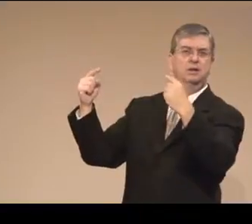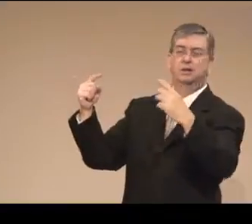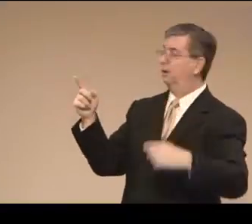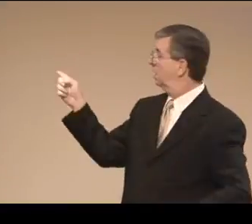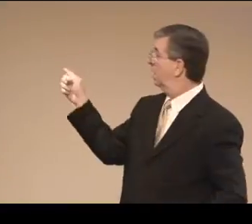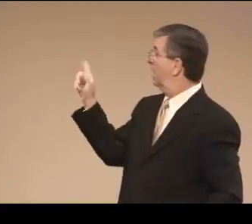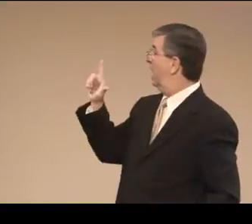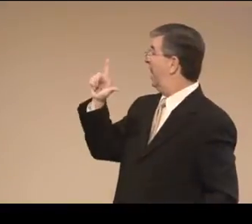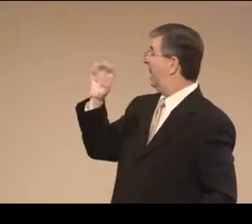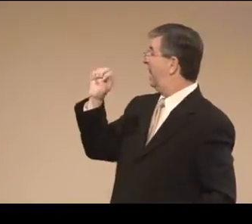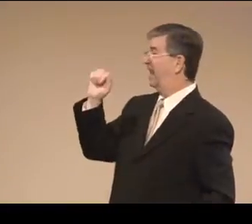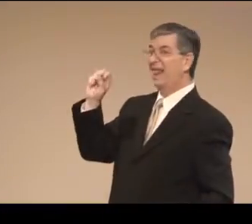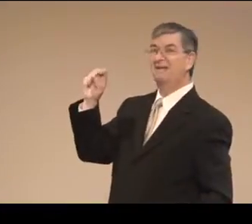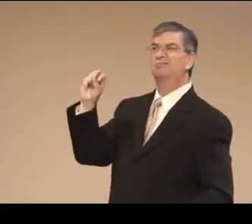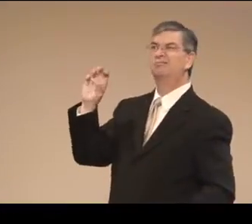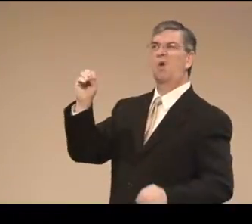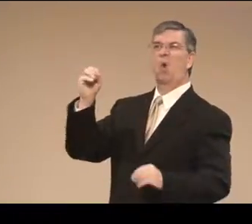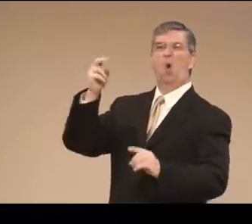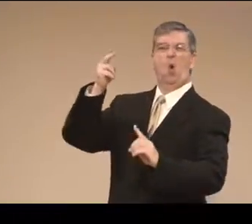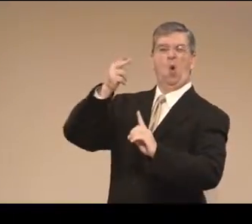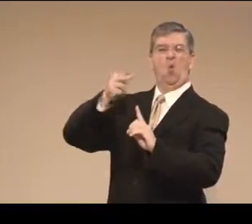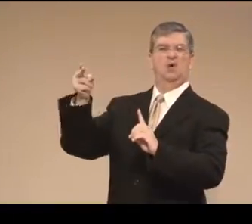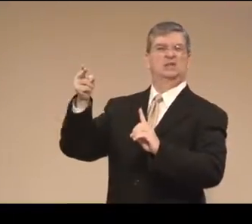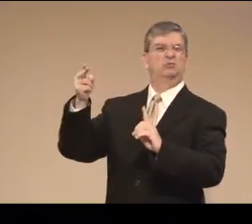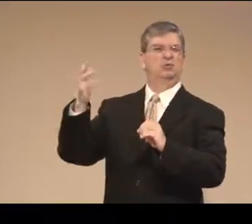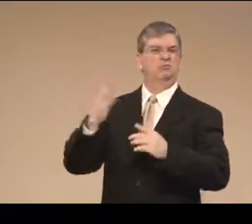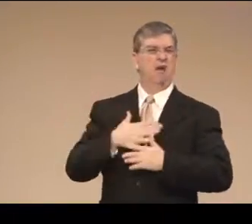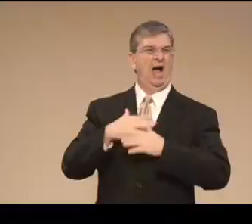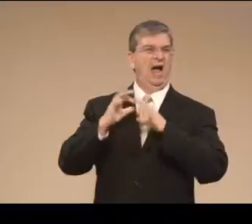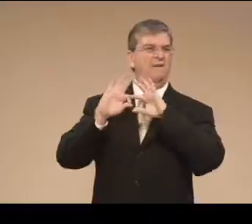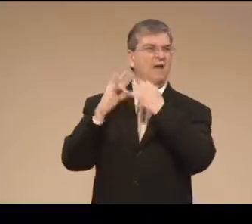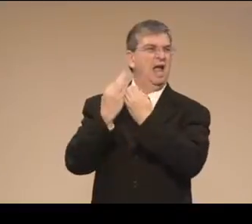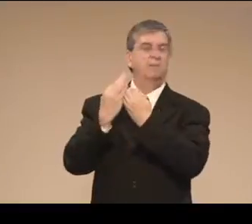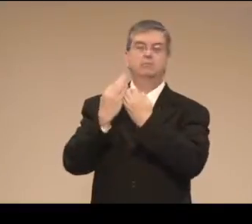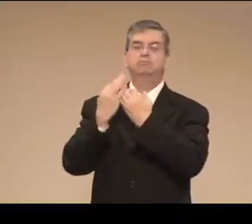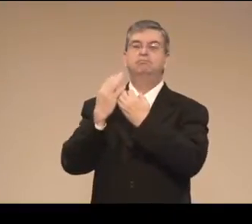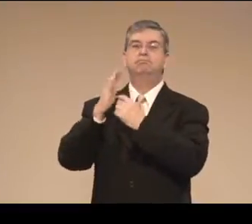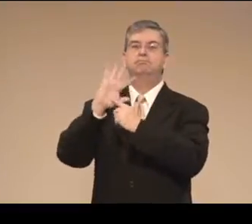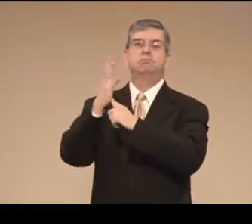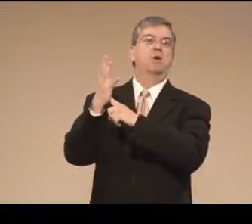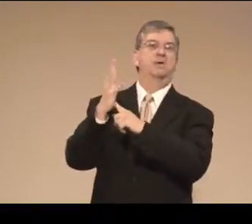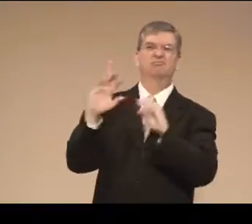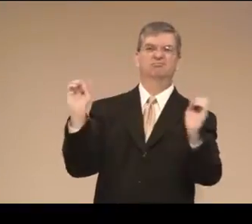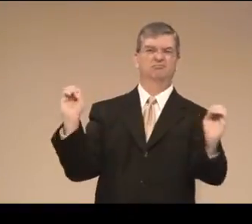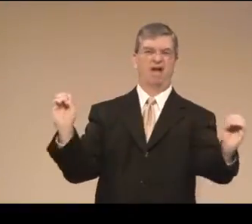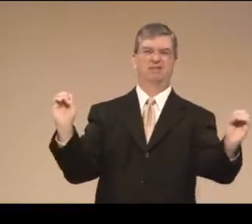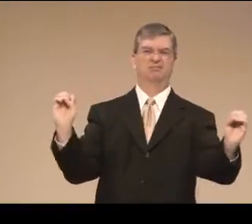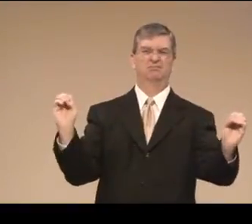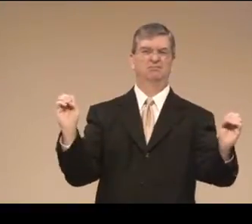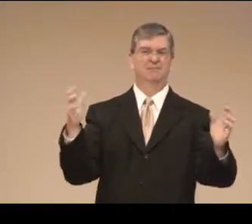Hillary Bill and their Chelsea, their daughter, they're famous as well. And you look at the children of both of their